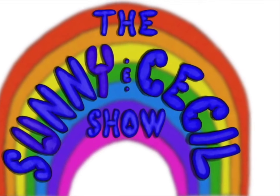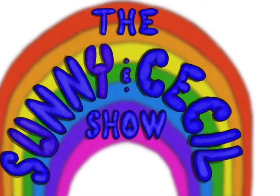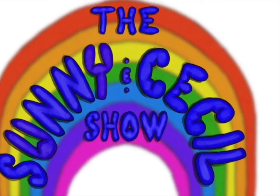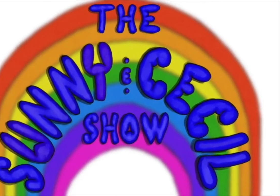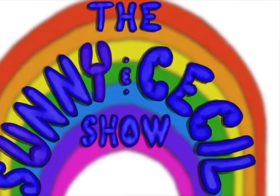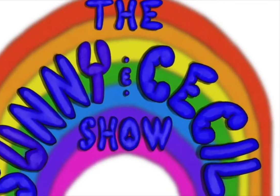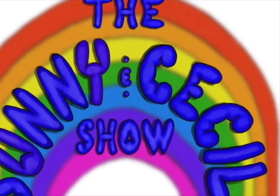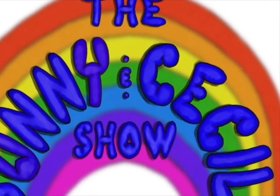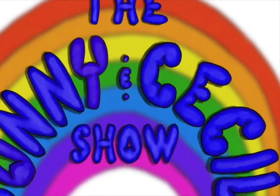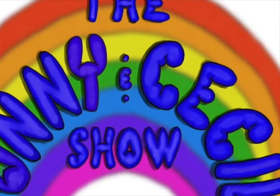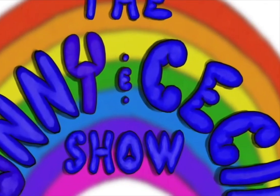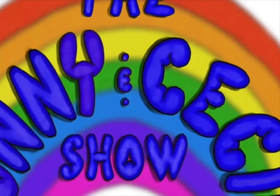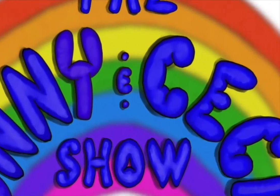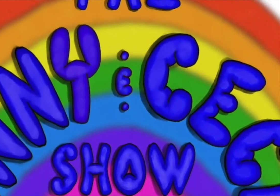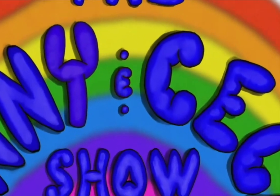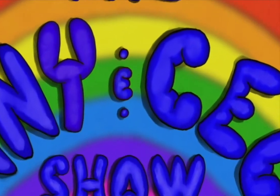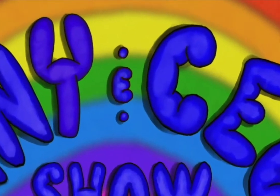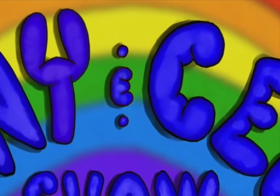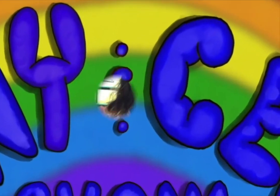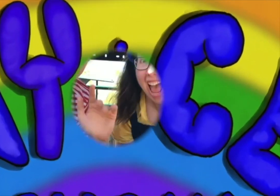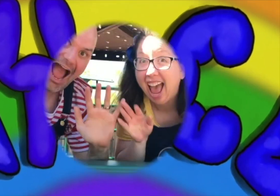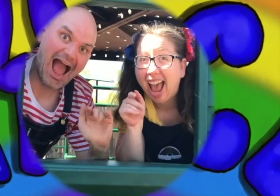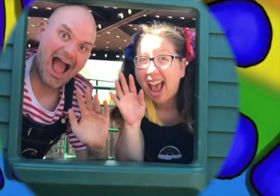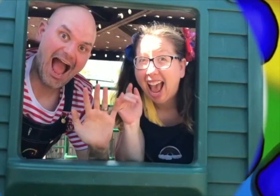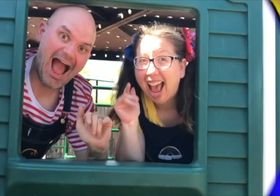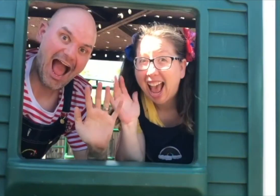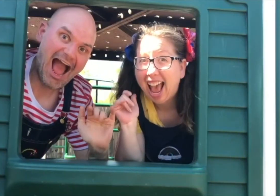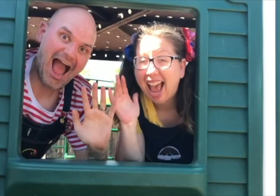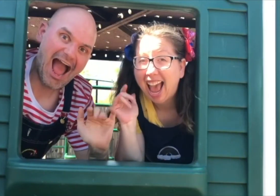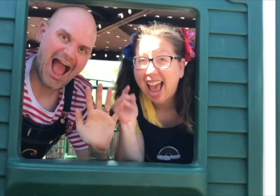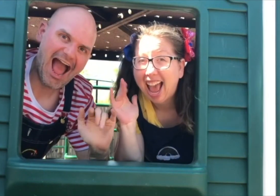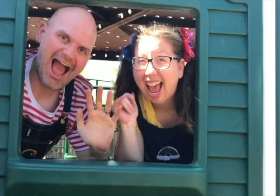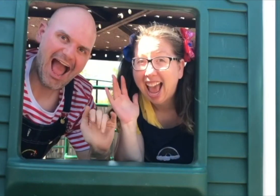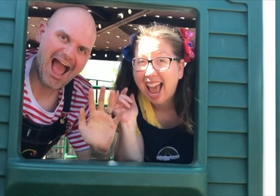It's the Sunny and Cecil Show. Keep on learning.